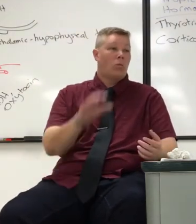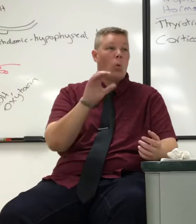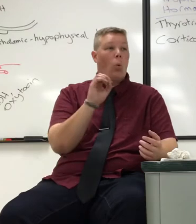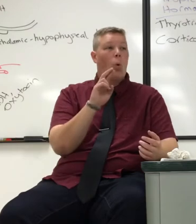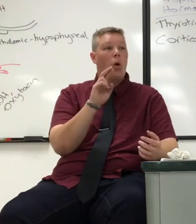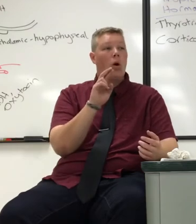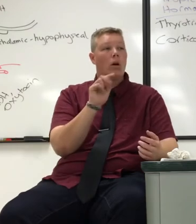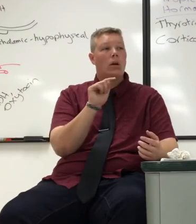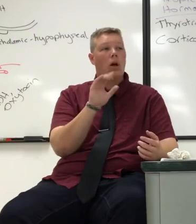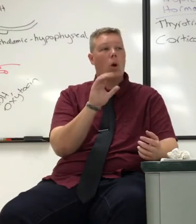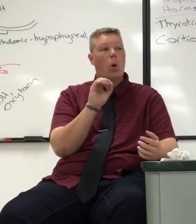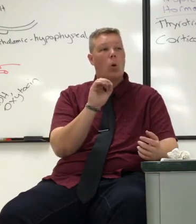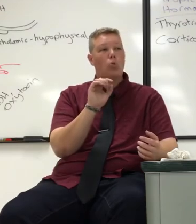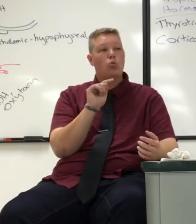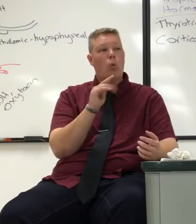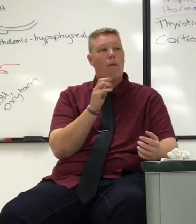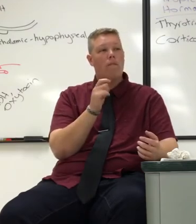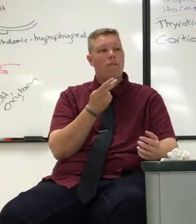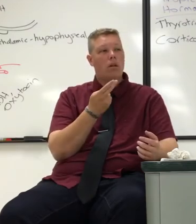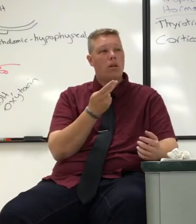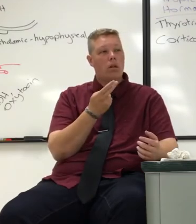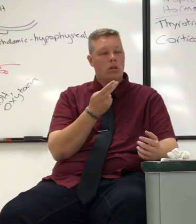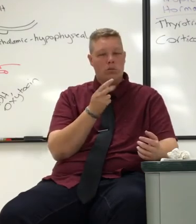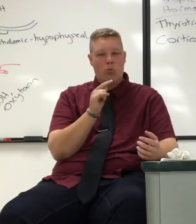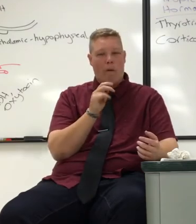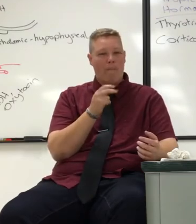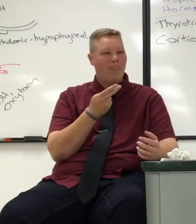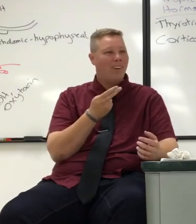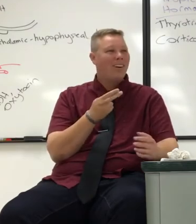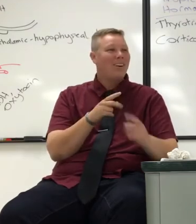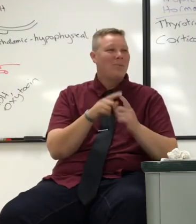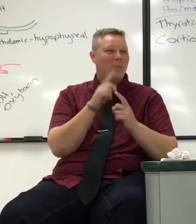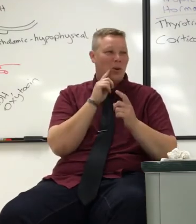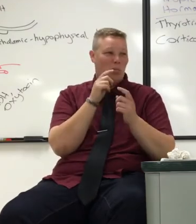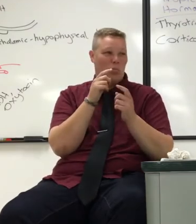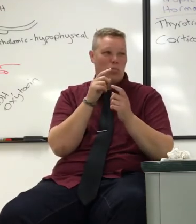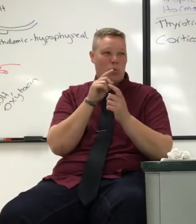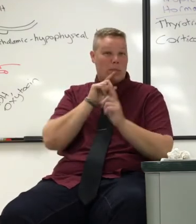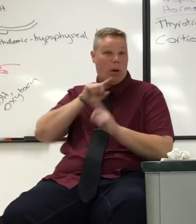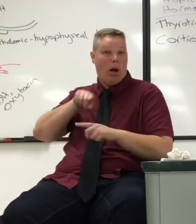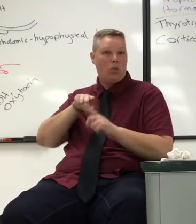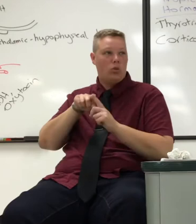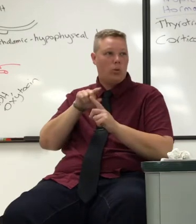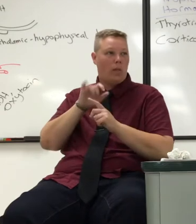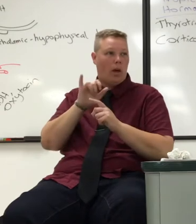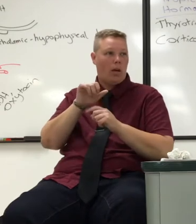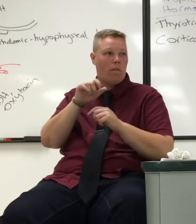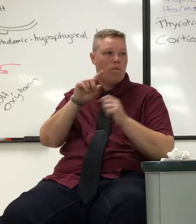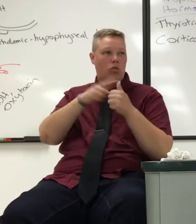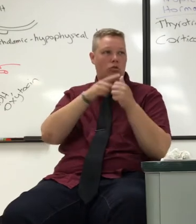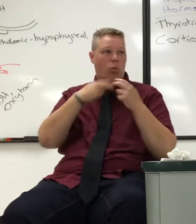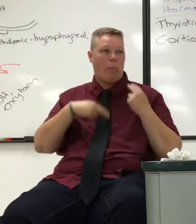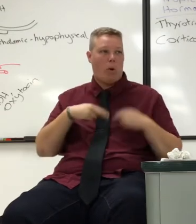Corticotroph will respond to the CRH and it'll release ACTH.